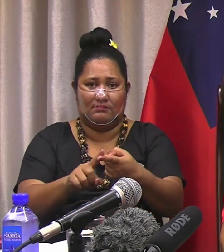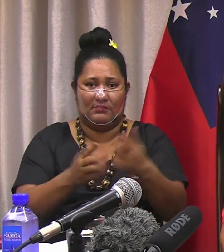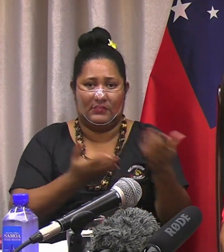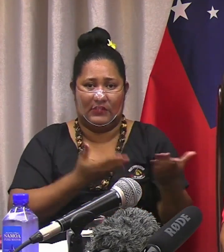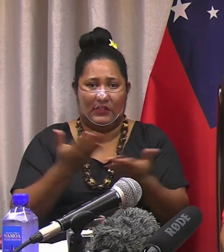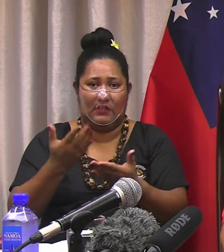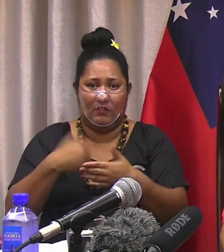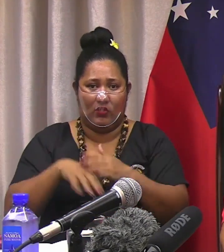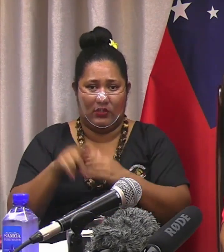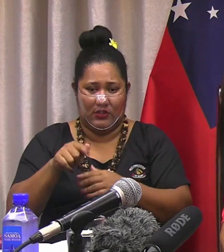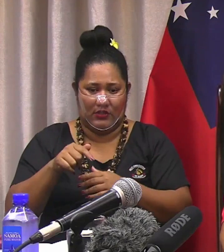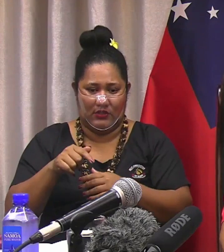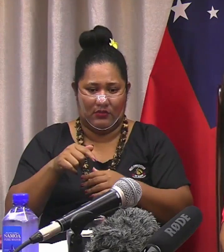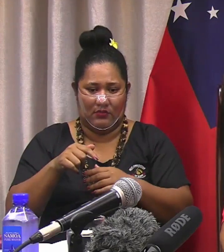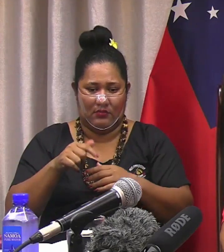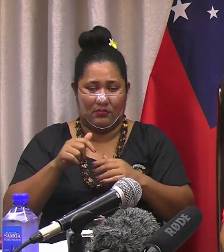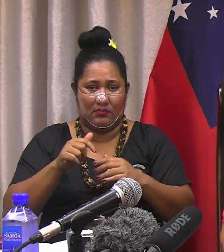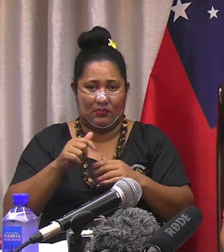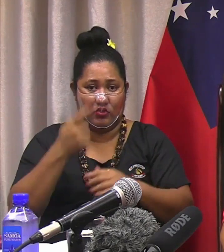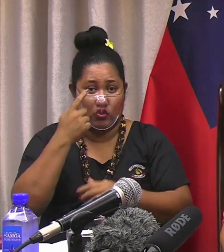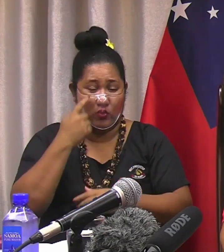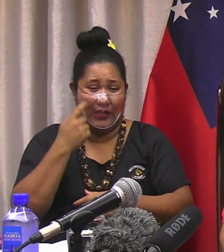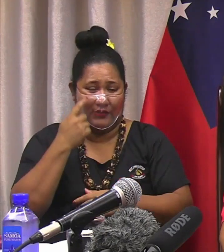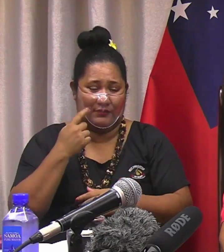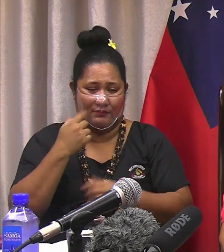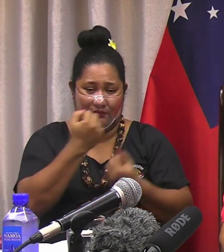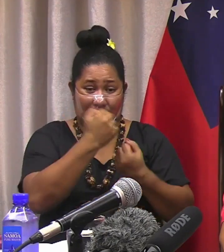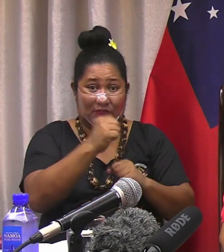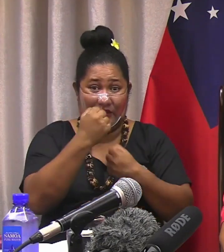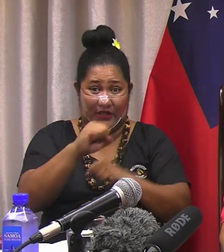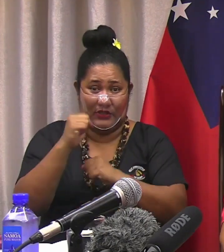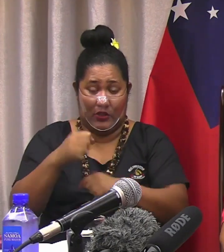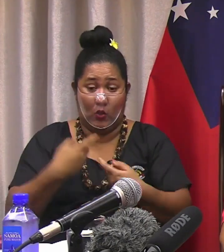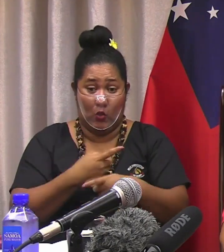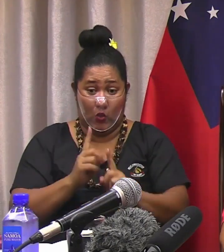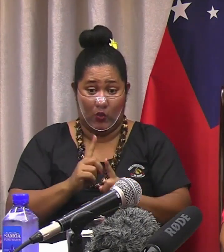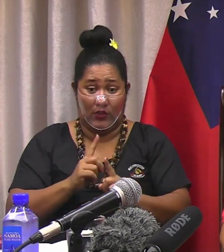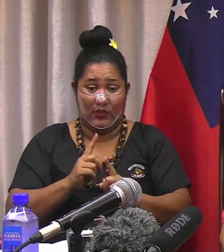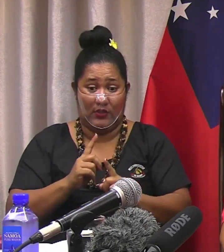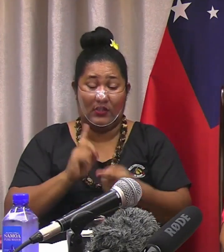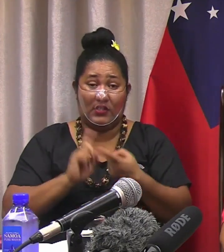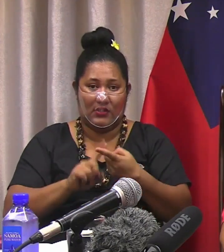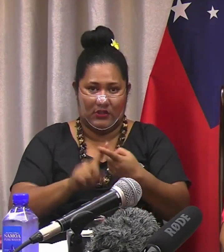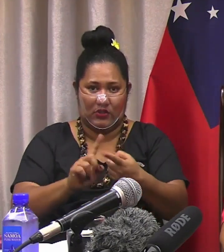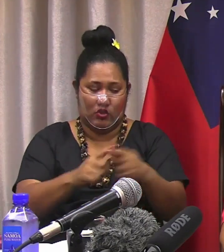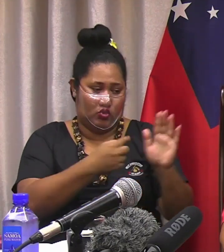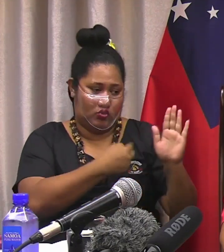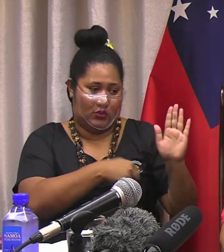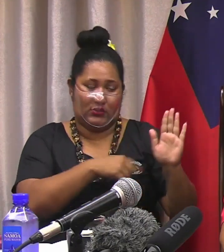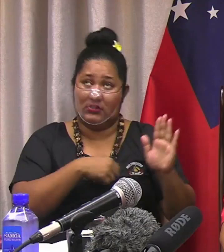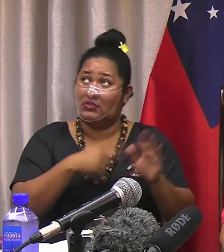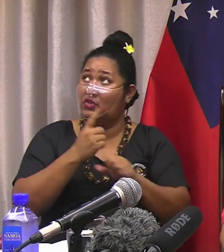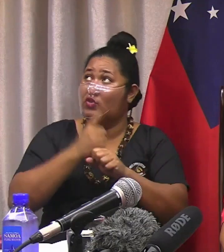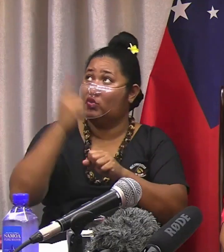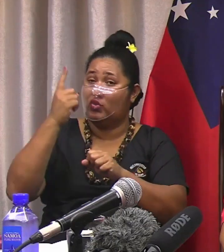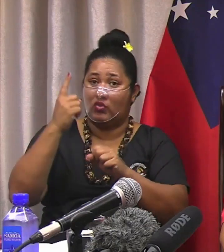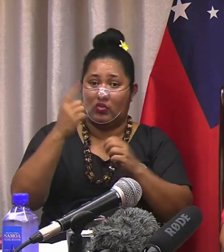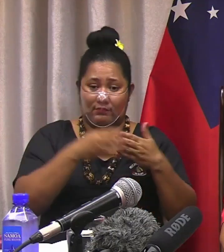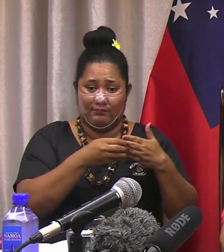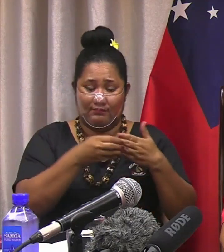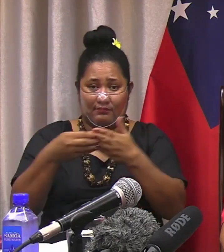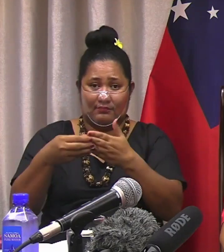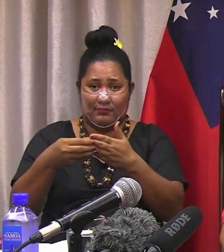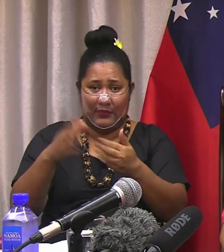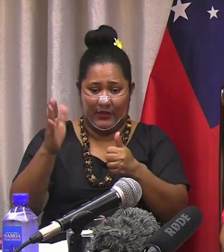through these trials and tribulations, we continue to trust in the Lord's direction and healing over